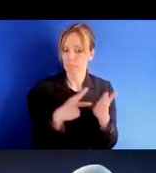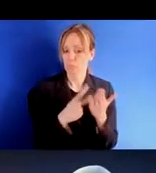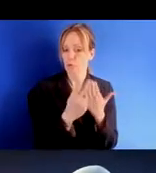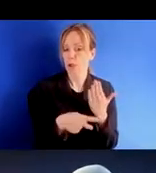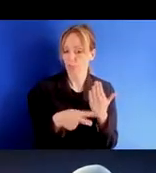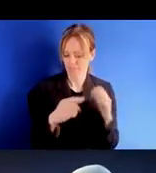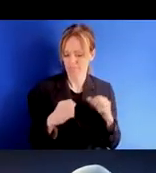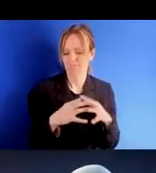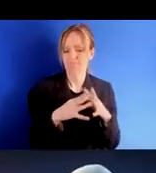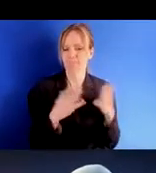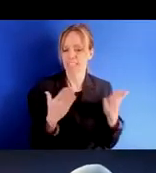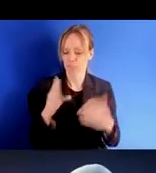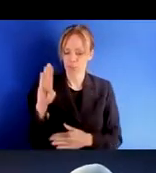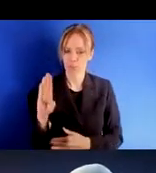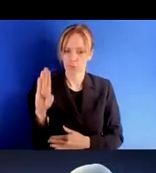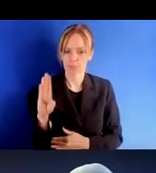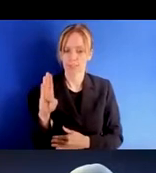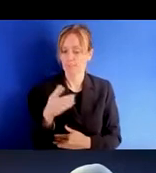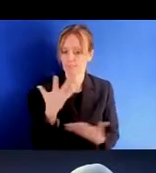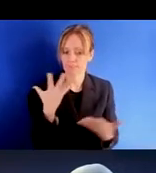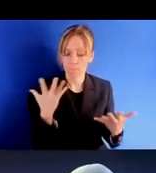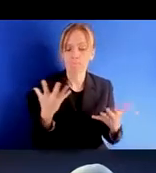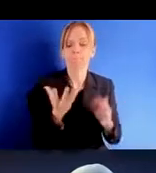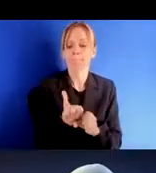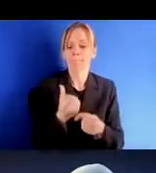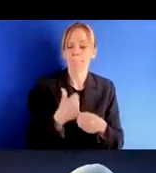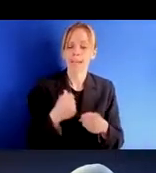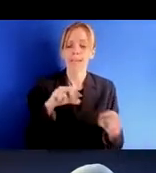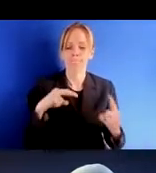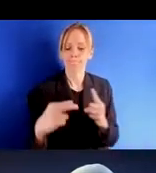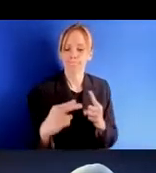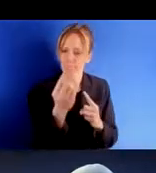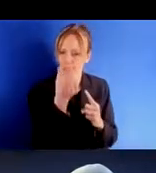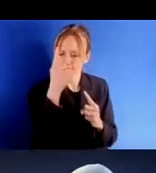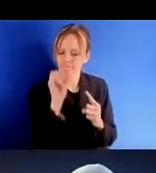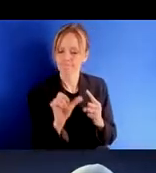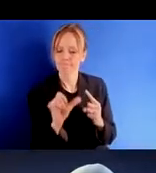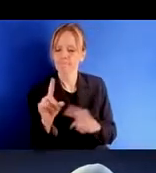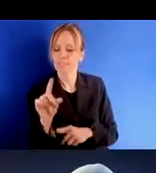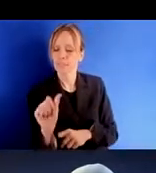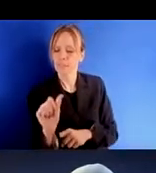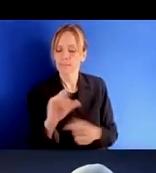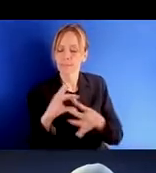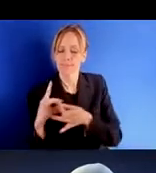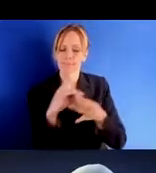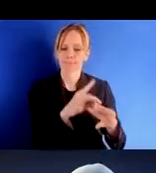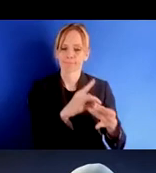Berkeley, created a field through which an understanding of disability from a historical,